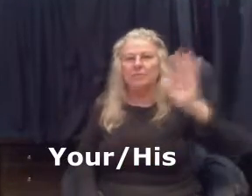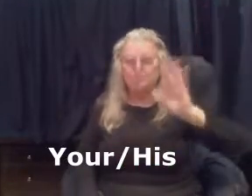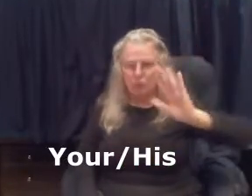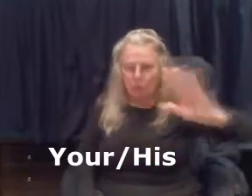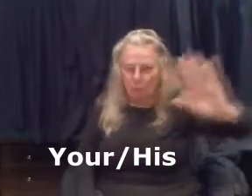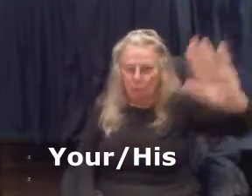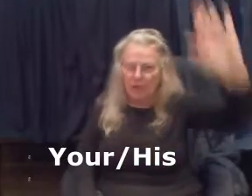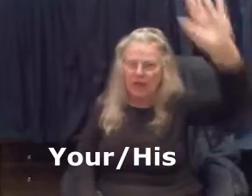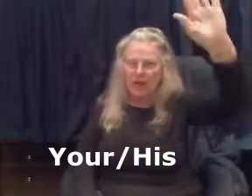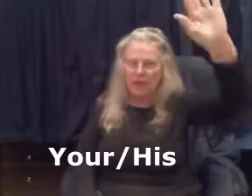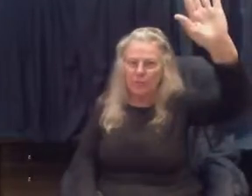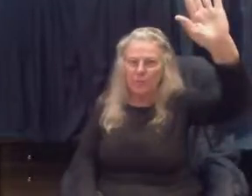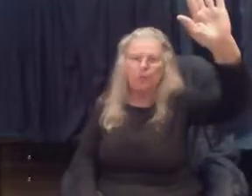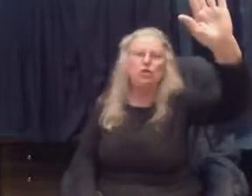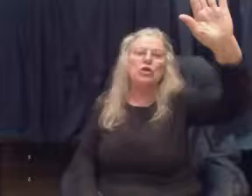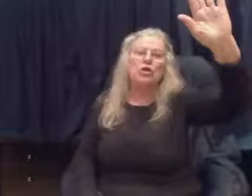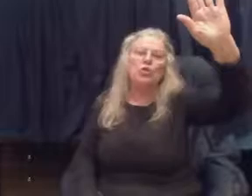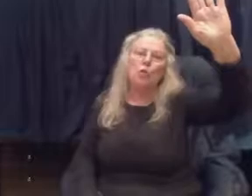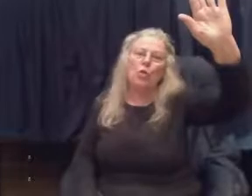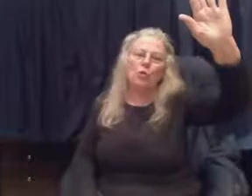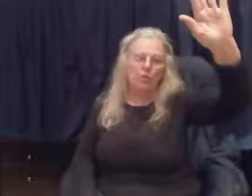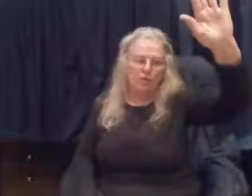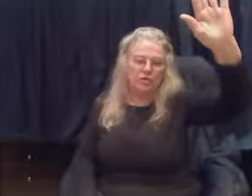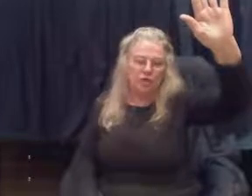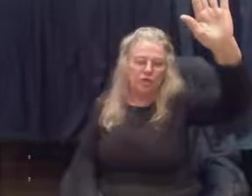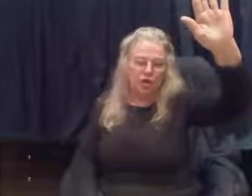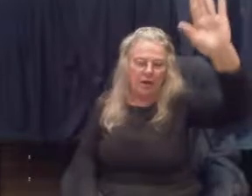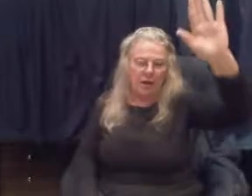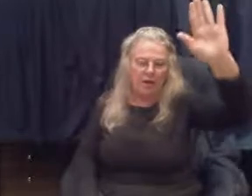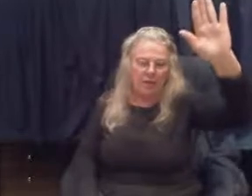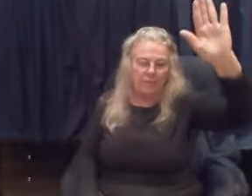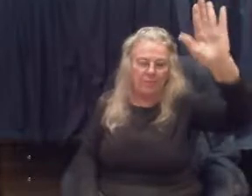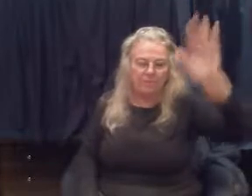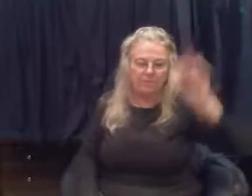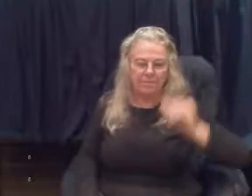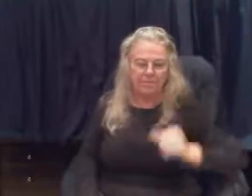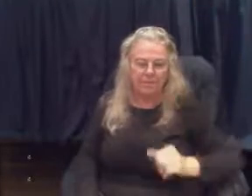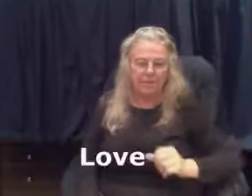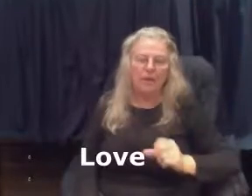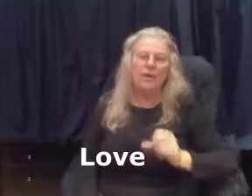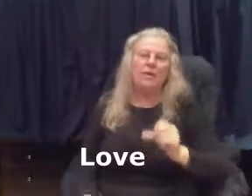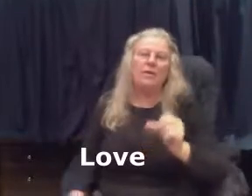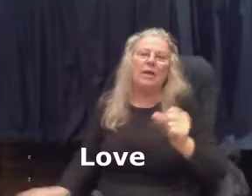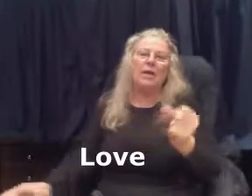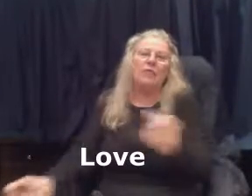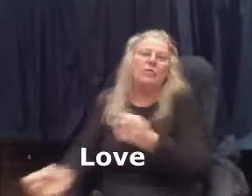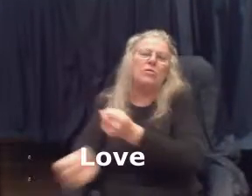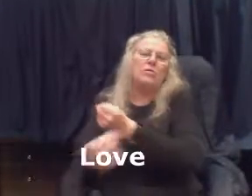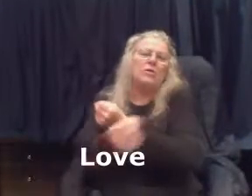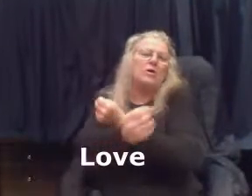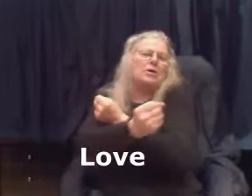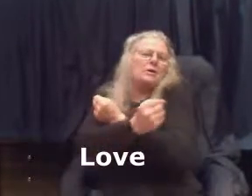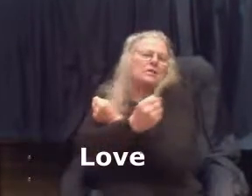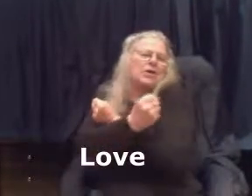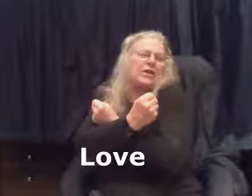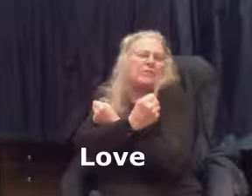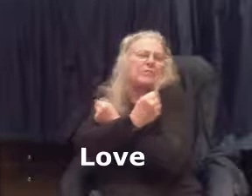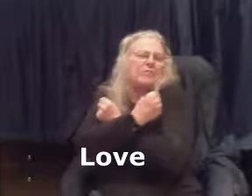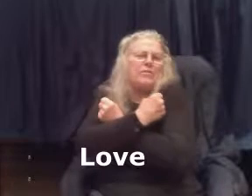so open hand pushed toward the person you're talking about. Love. Oh, it's like